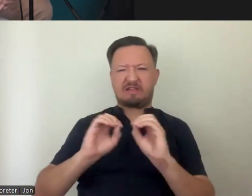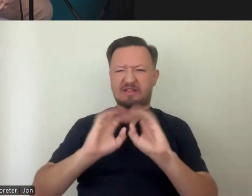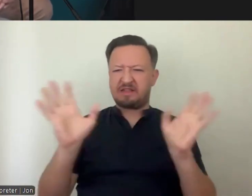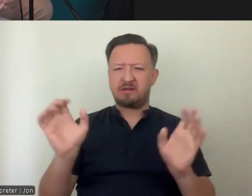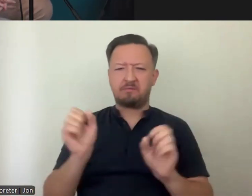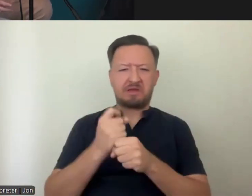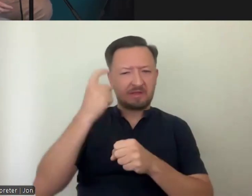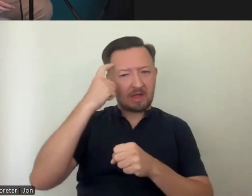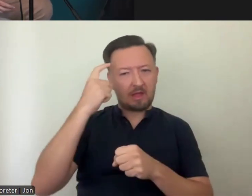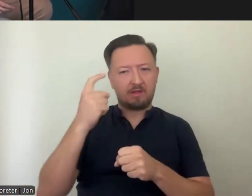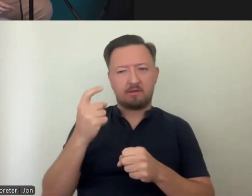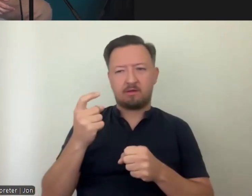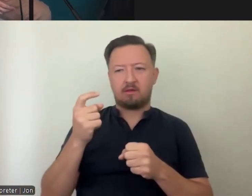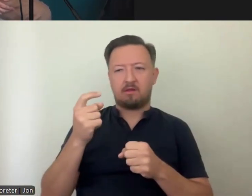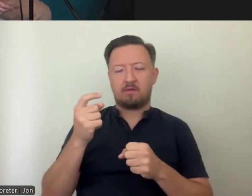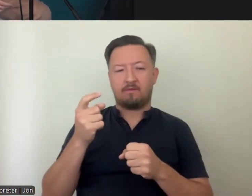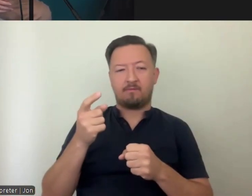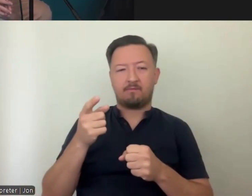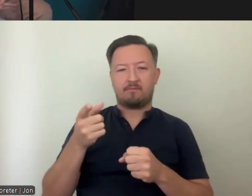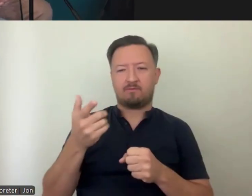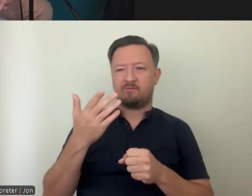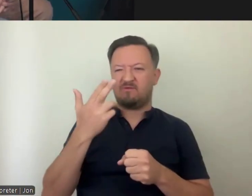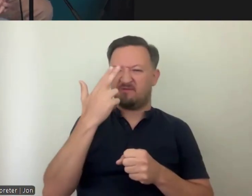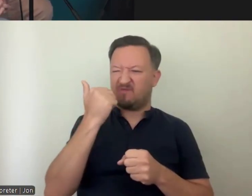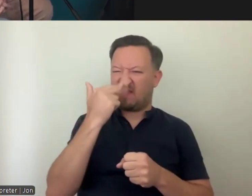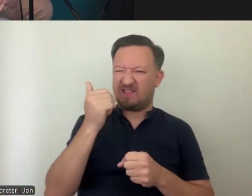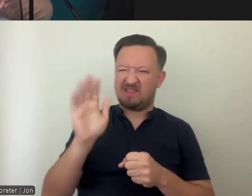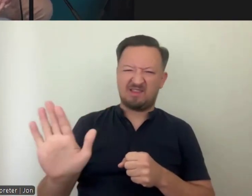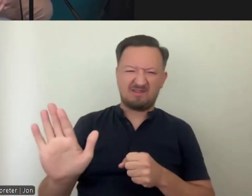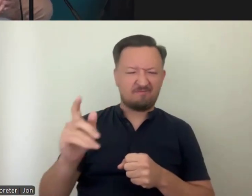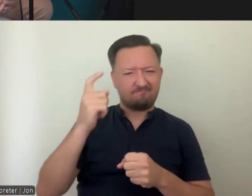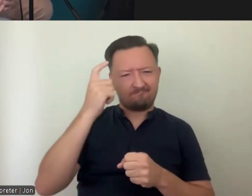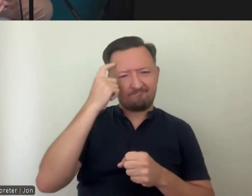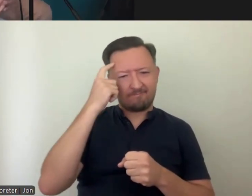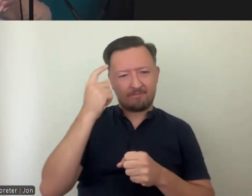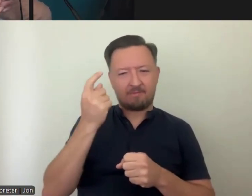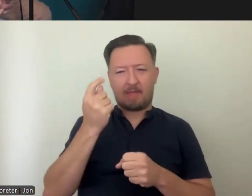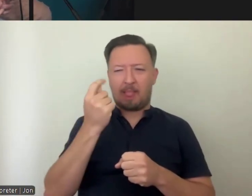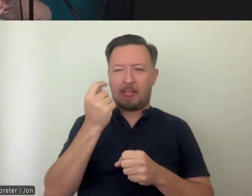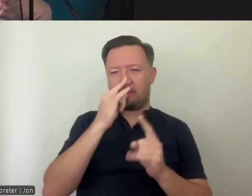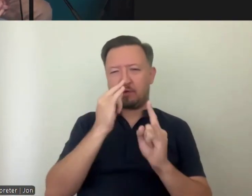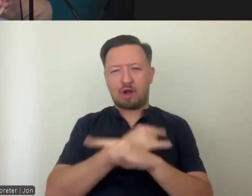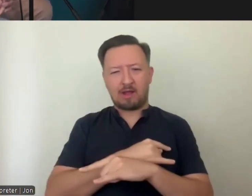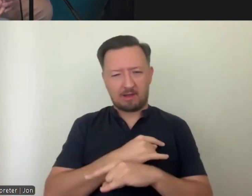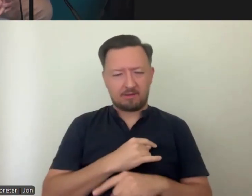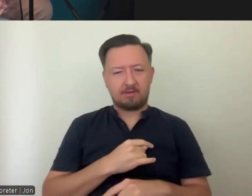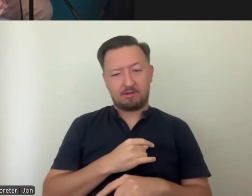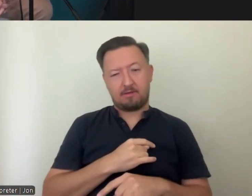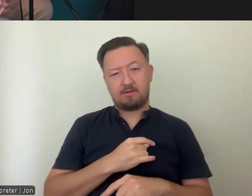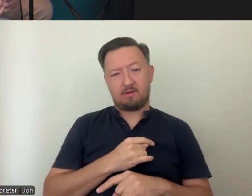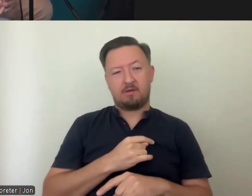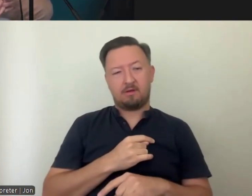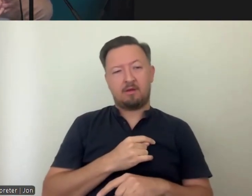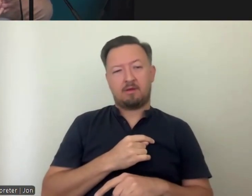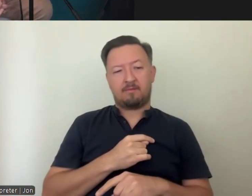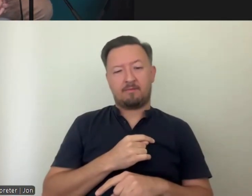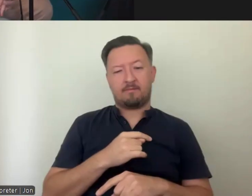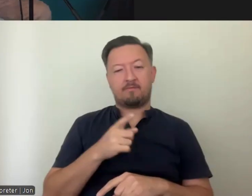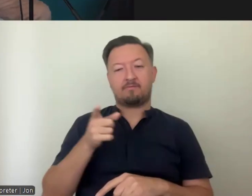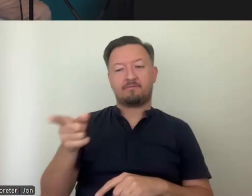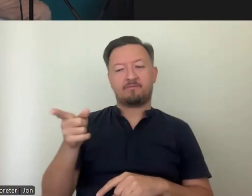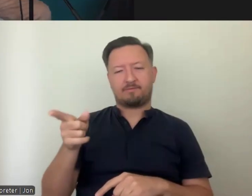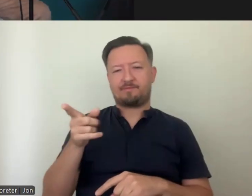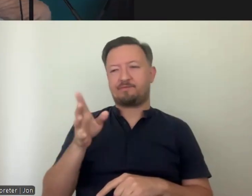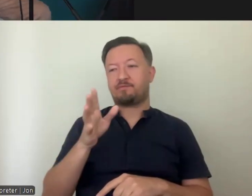stuff. He has a wicked sense of humor that borders on sarcasm. He talks to his students